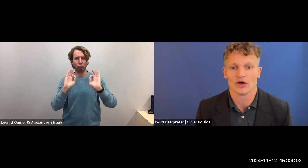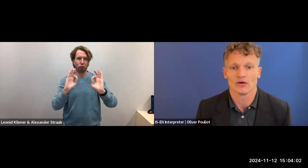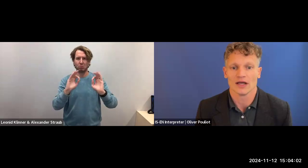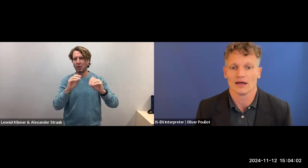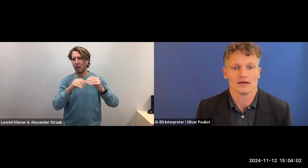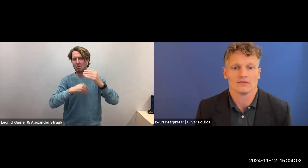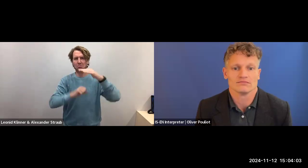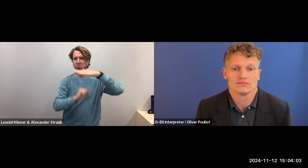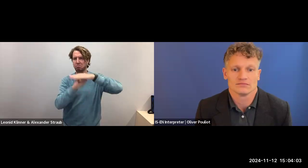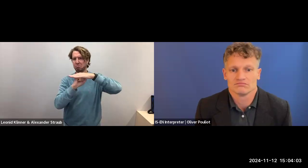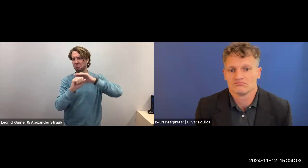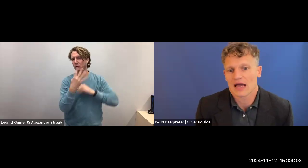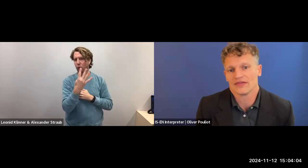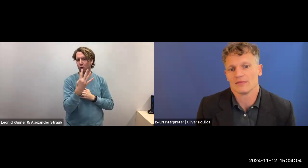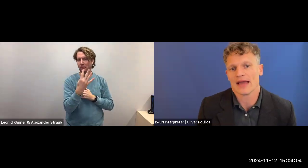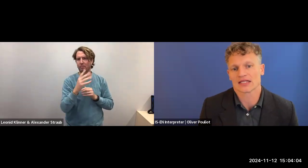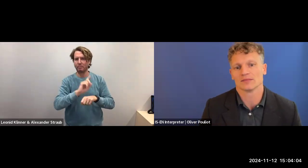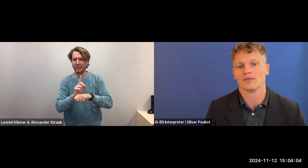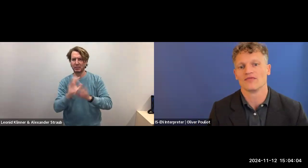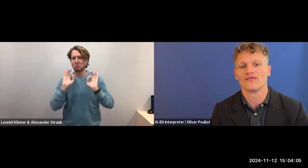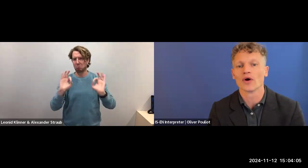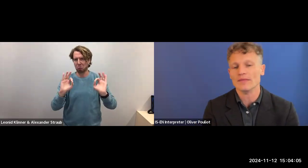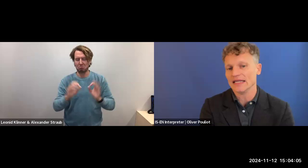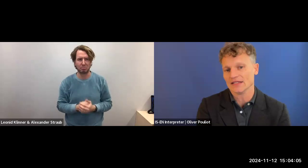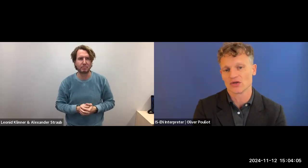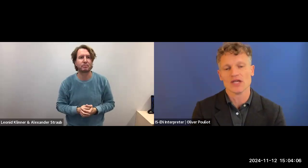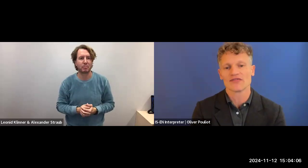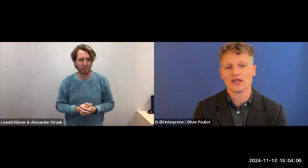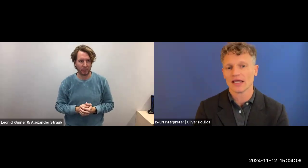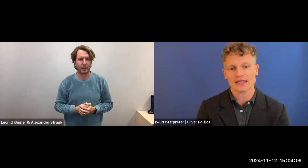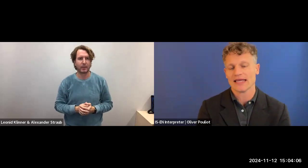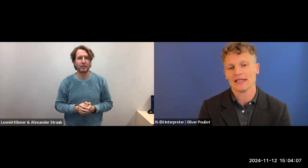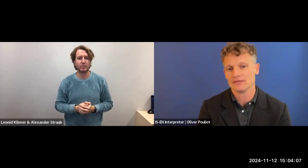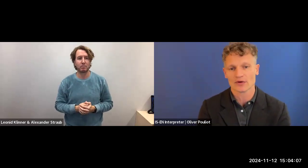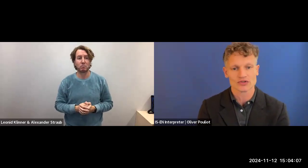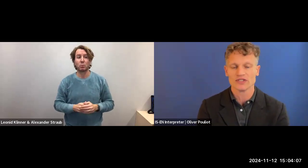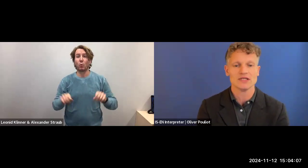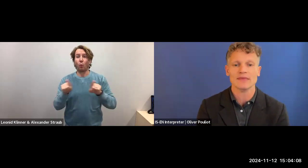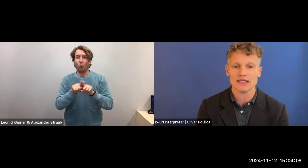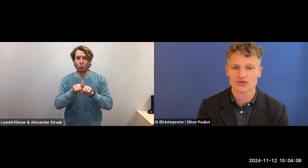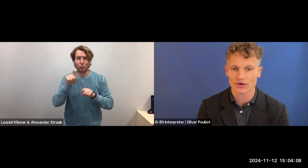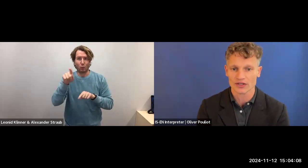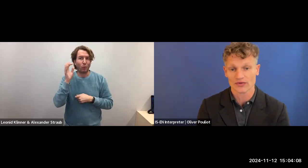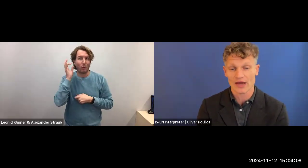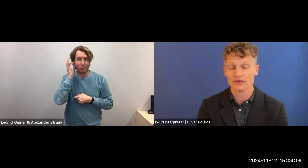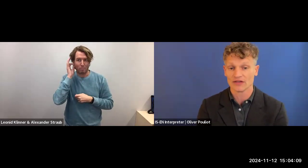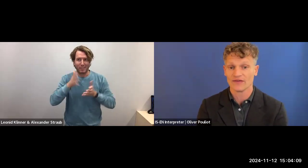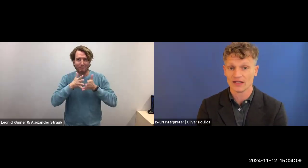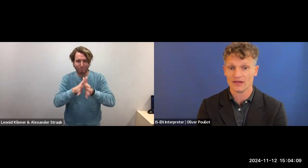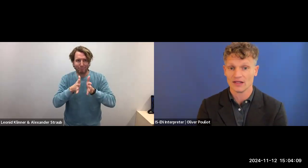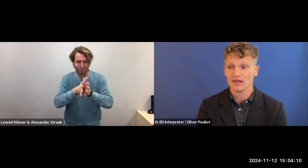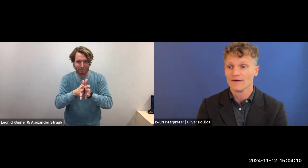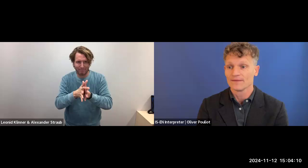be, you know, I think maximum 4 minutes. So nothing like a 10 or 20-minute story. So that